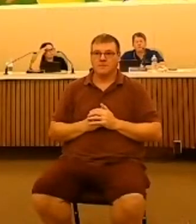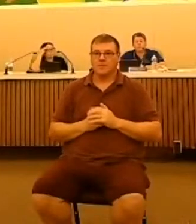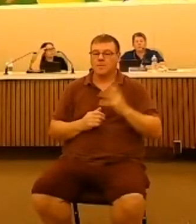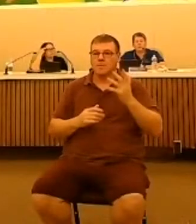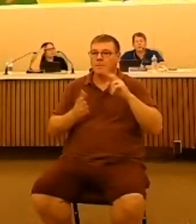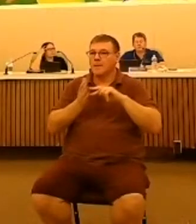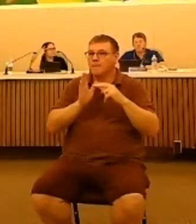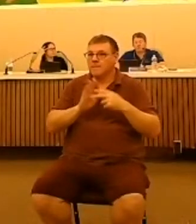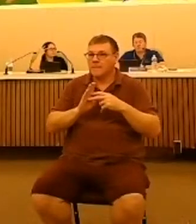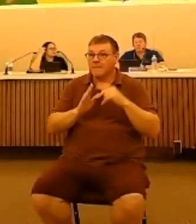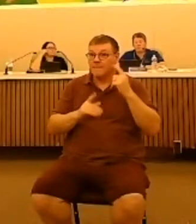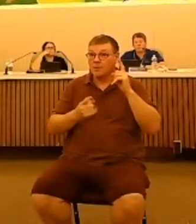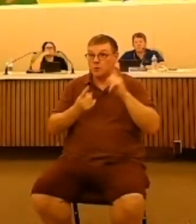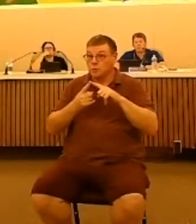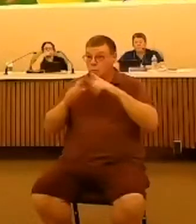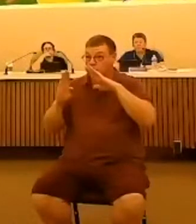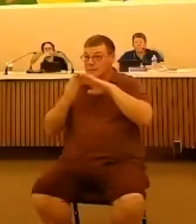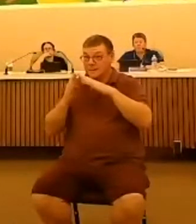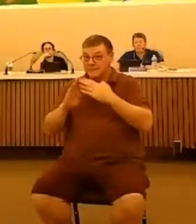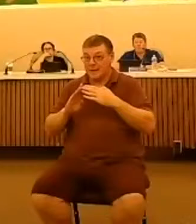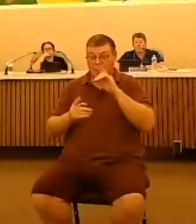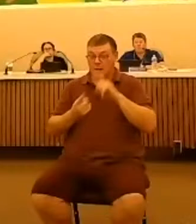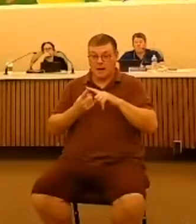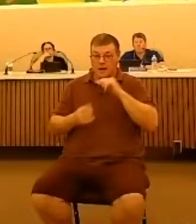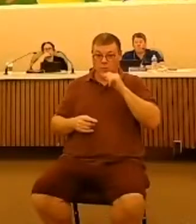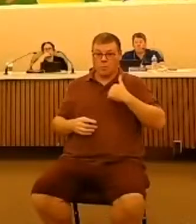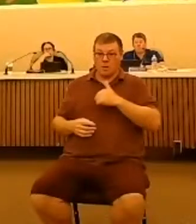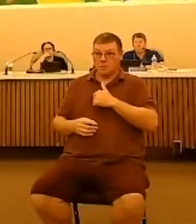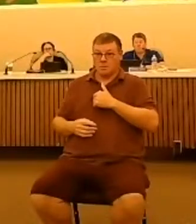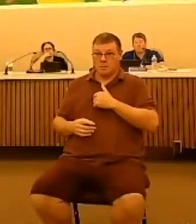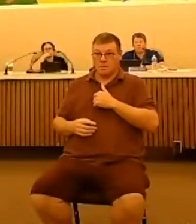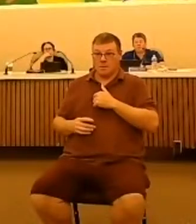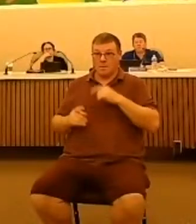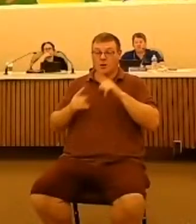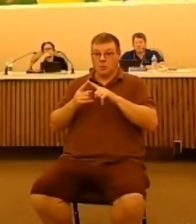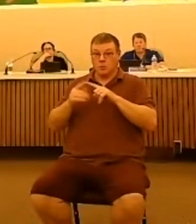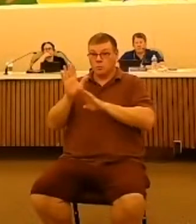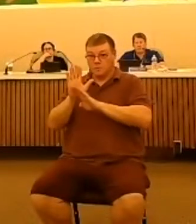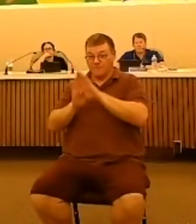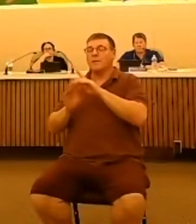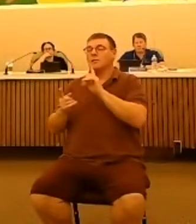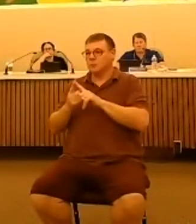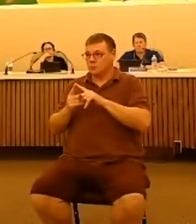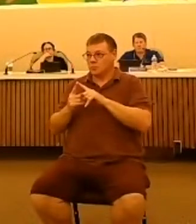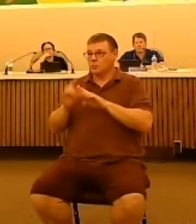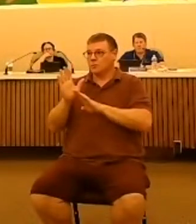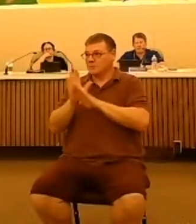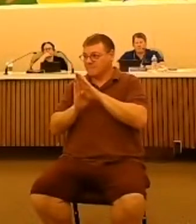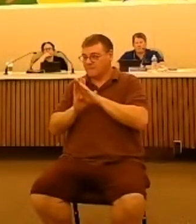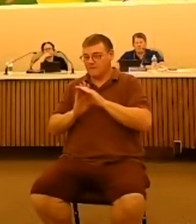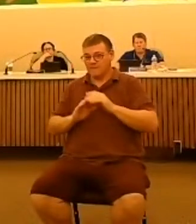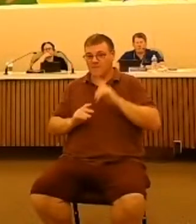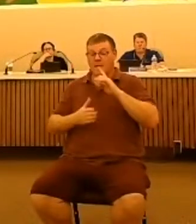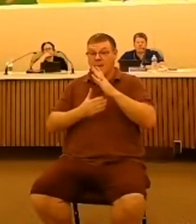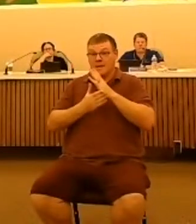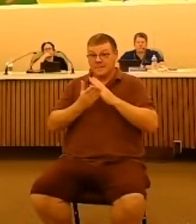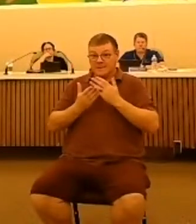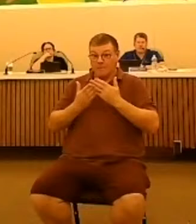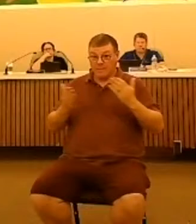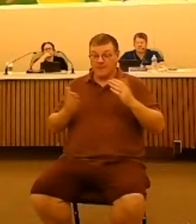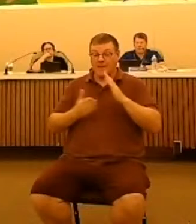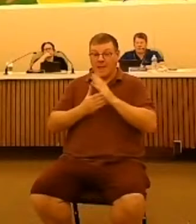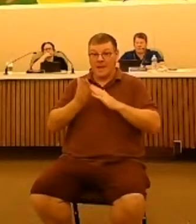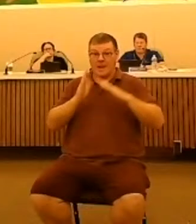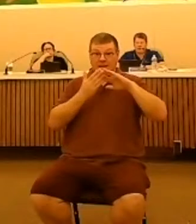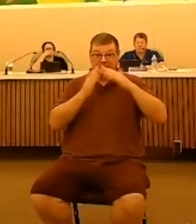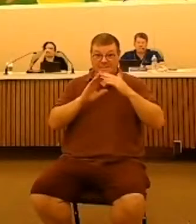Infrastructure they're- to who though? To the town, not certainly to the town, to the to developers? the there's some things that, the way some